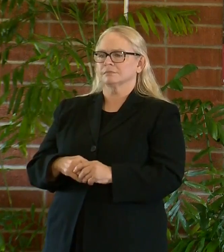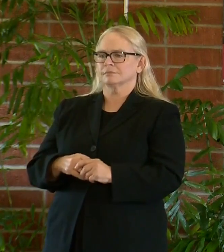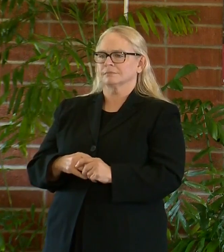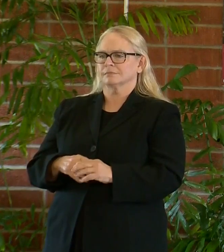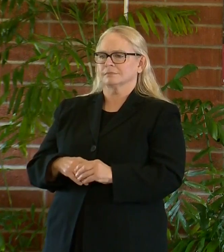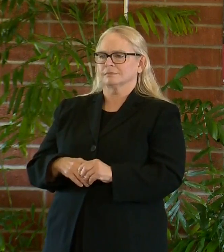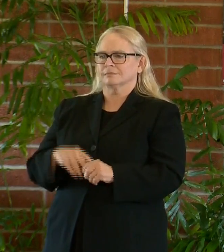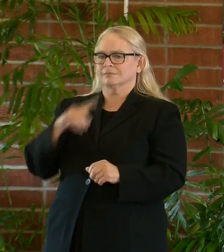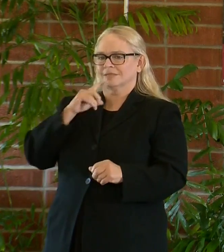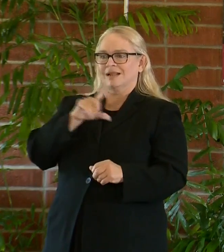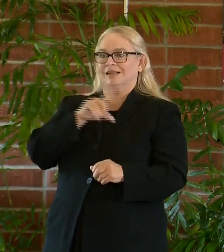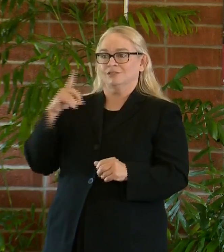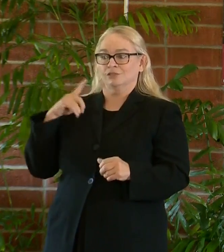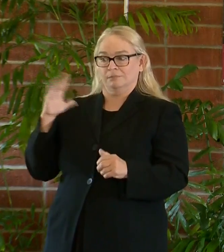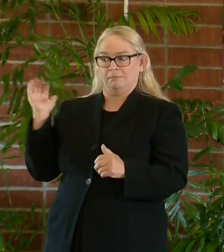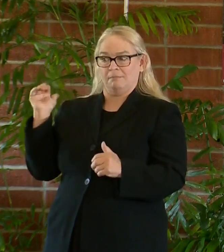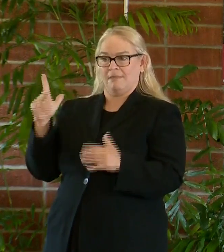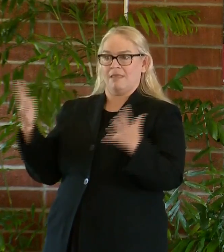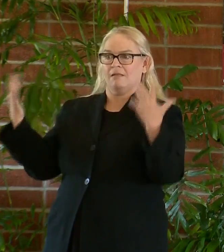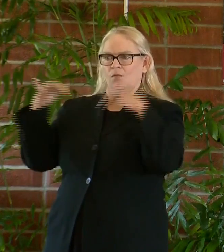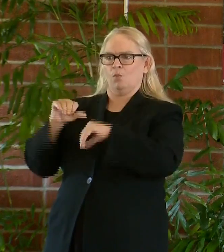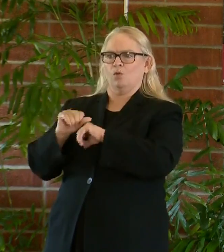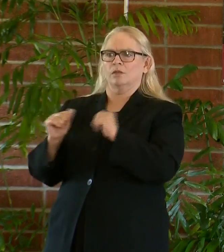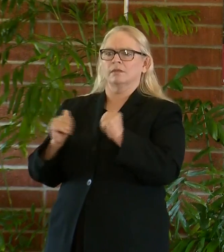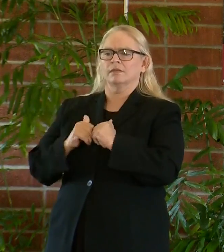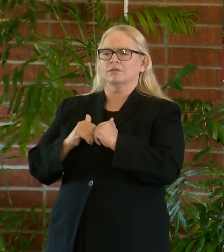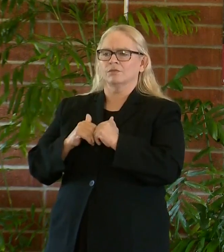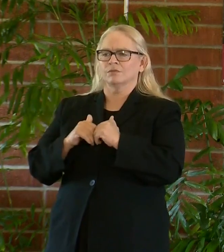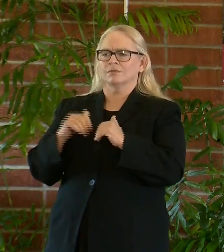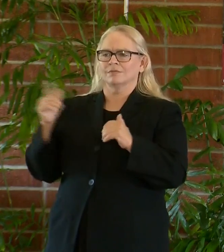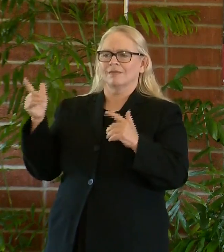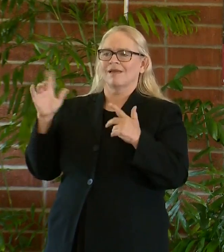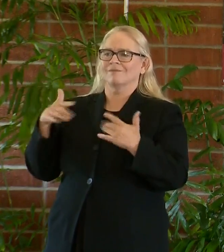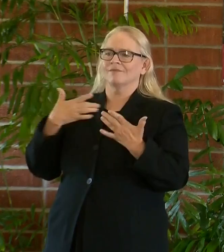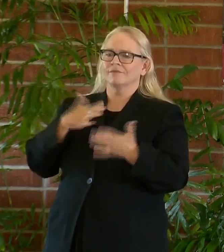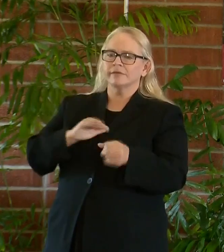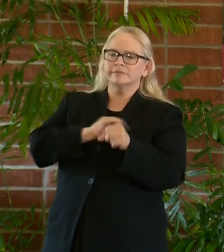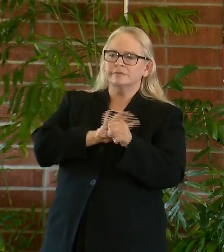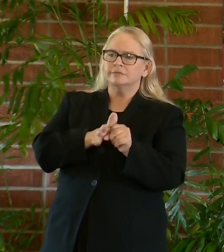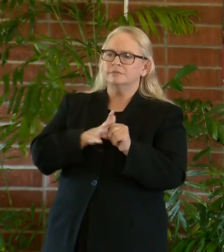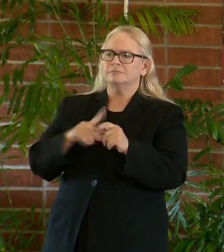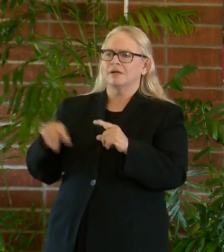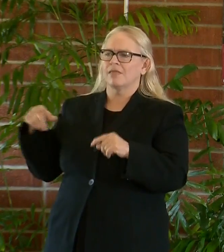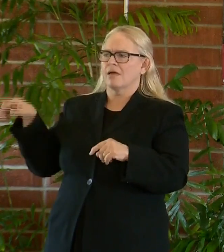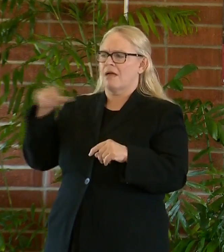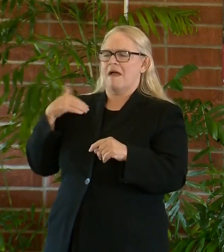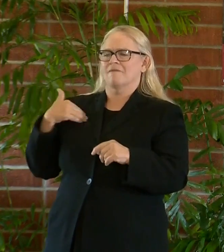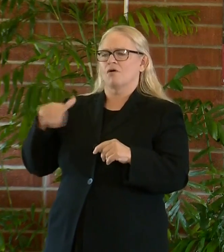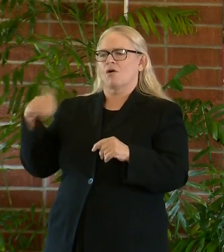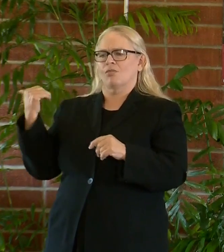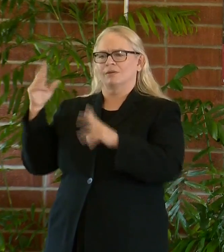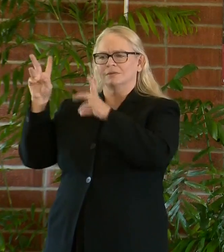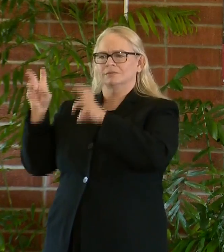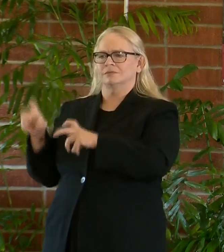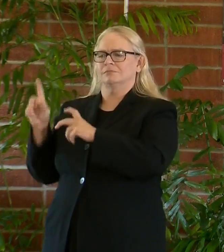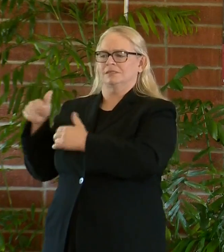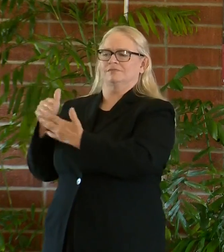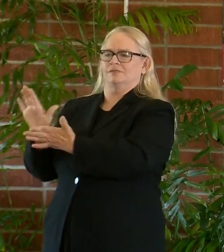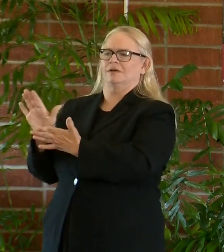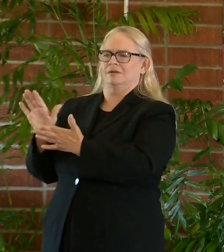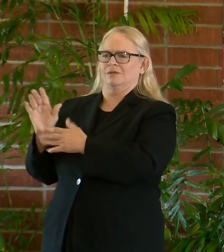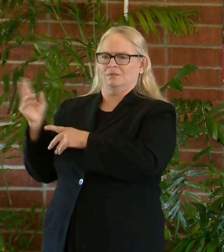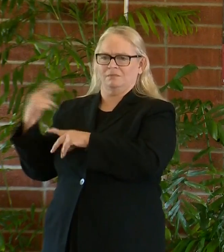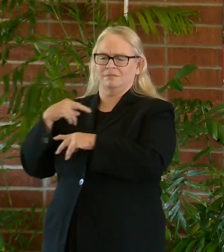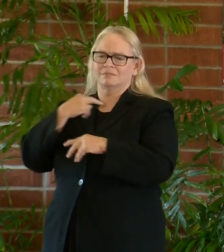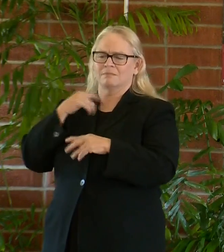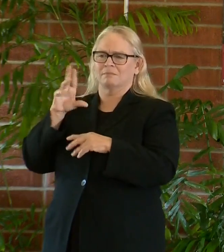spoken to legislative leaders about a possible special session, and would you call one if there is not enough time for them to get through everything? Yeah, as needed, we'll